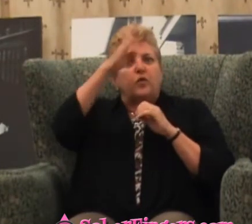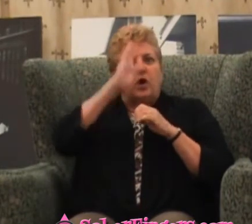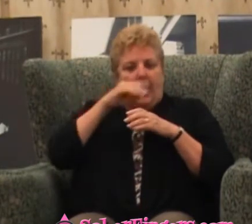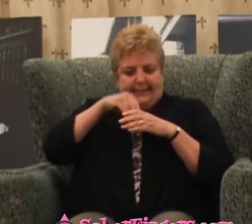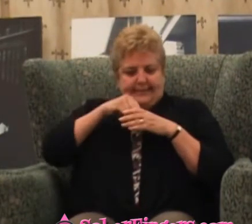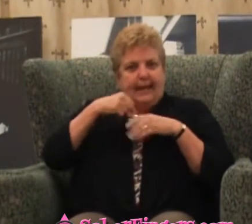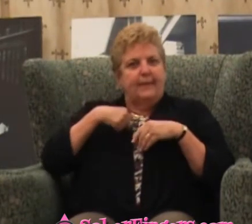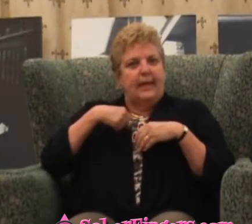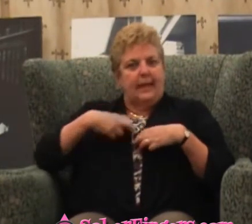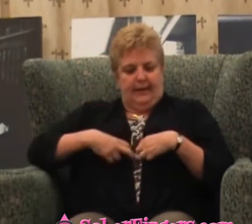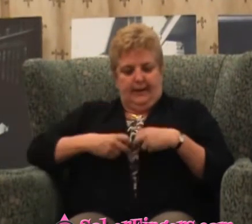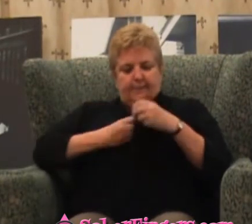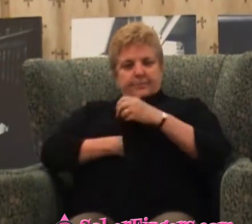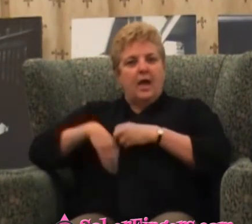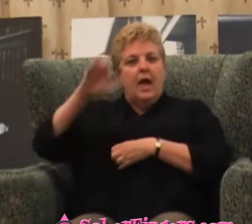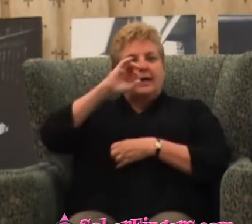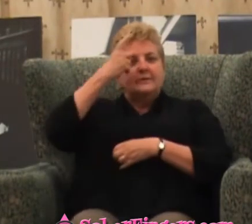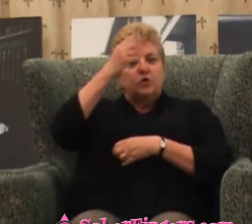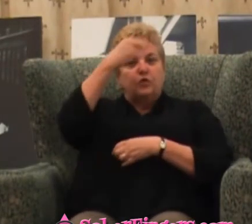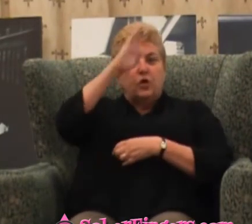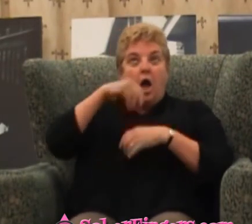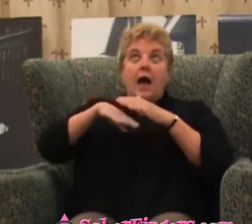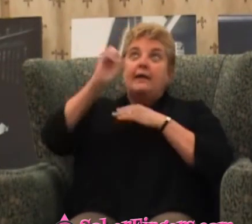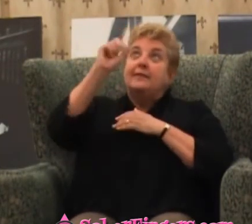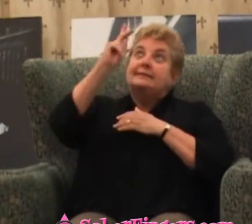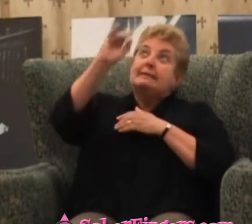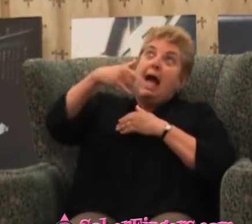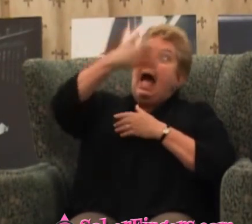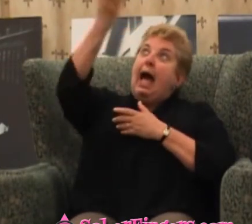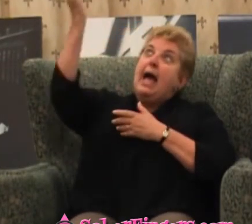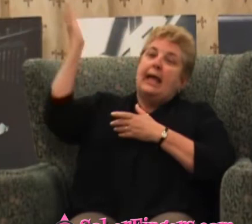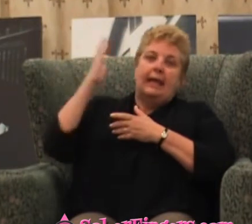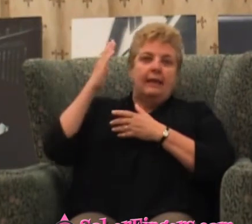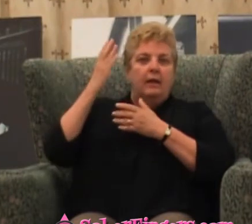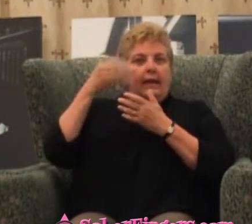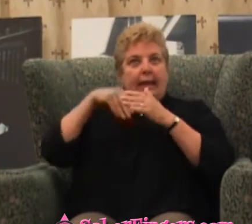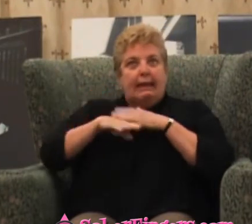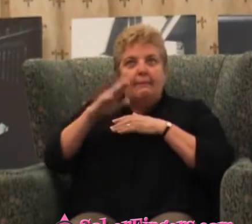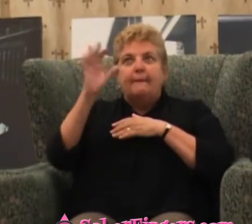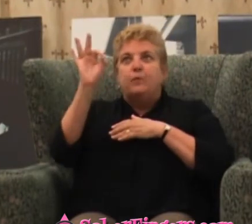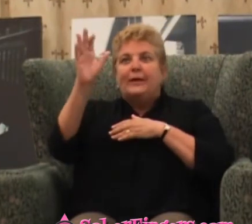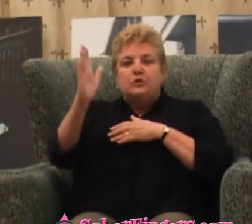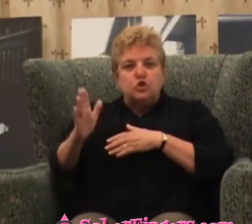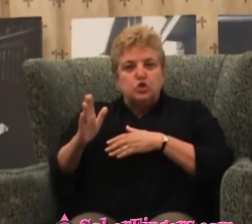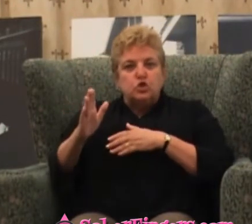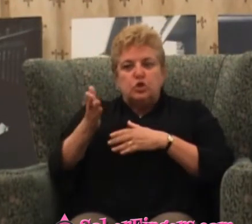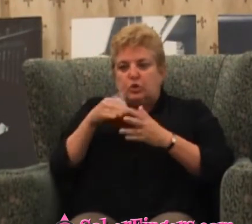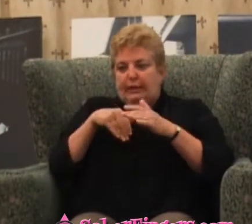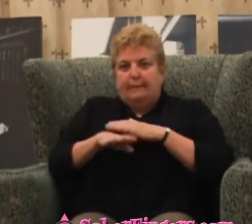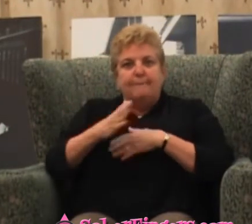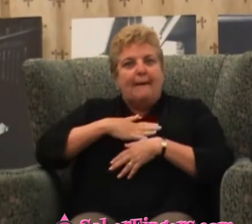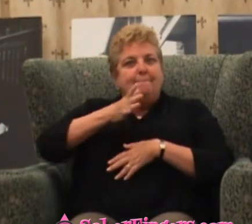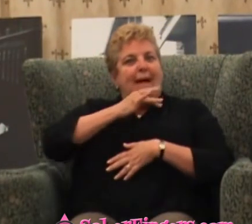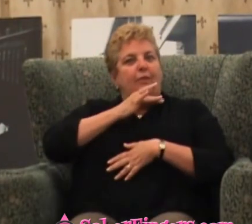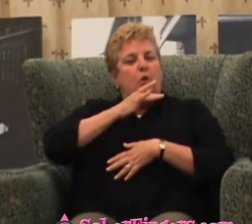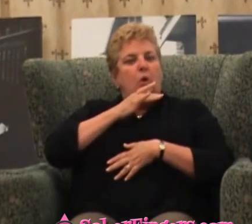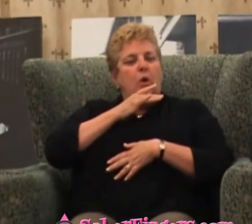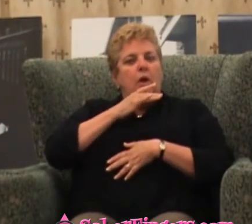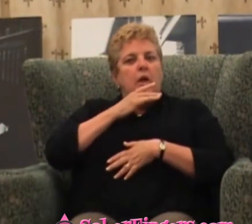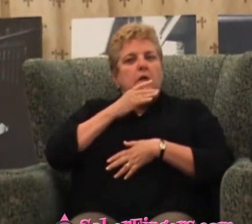for God in the sky, in a preacher, in my mother, and somebody else who's always seemed so much